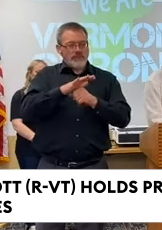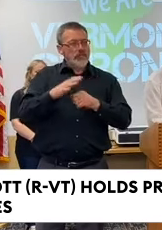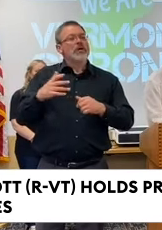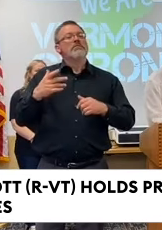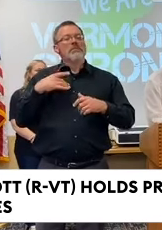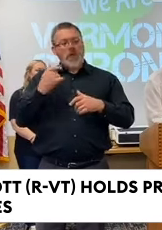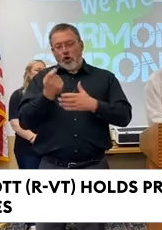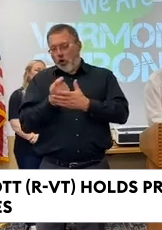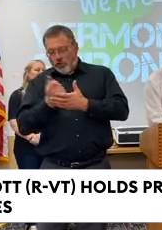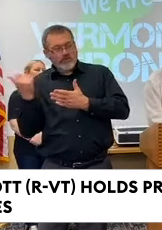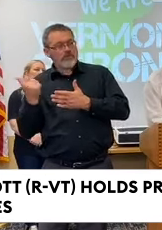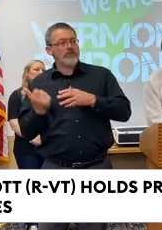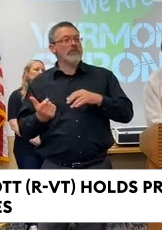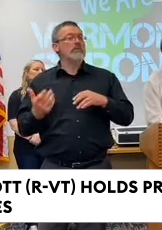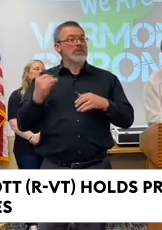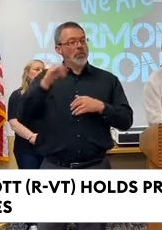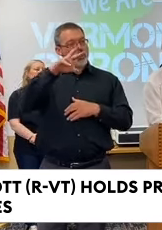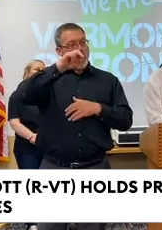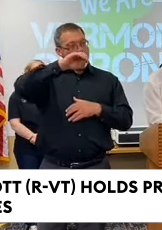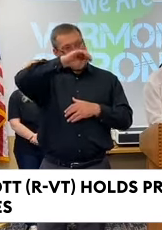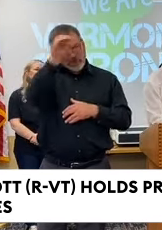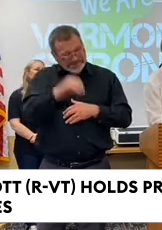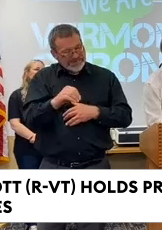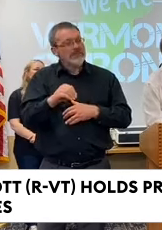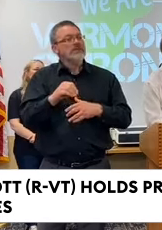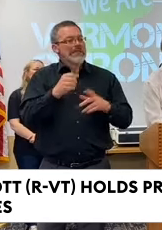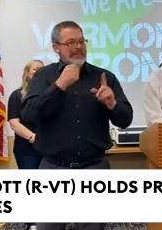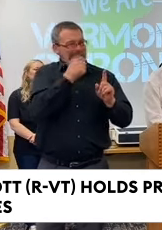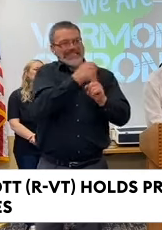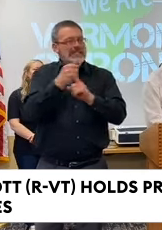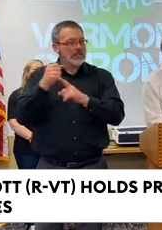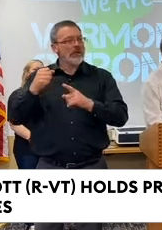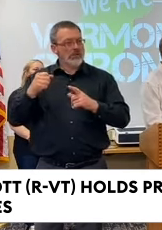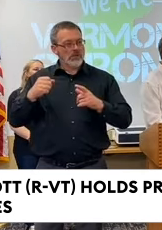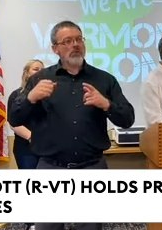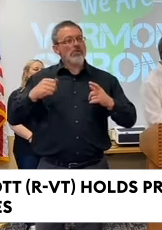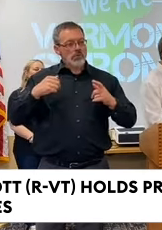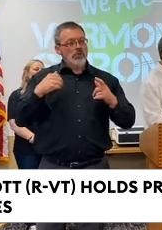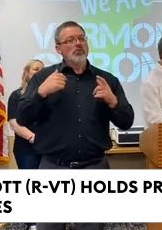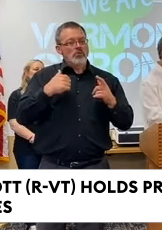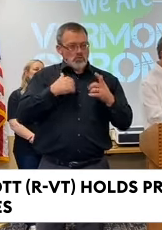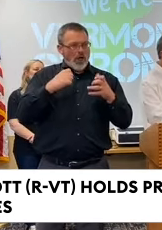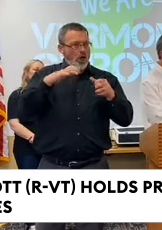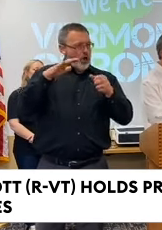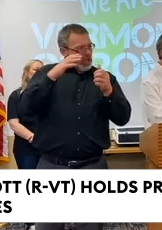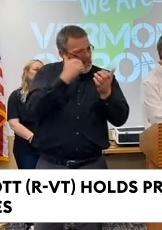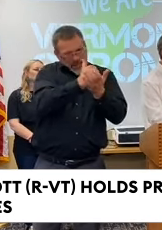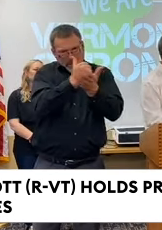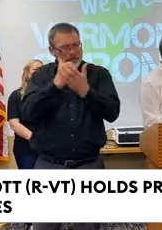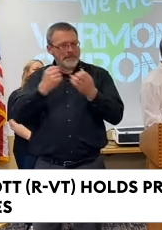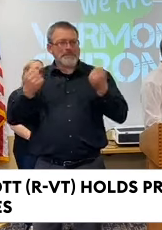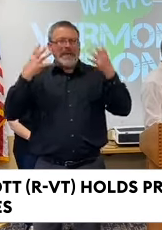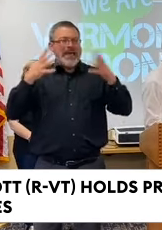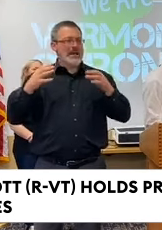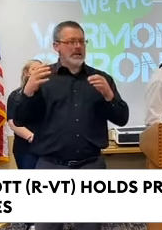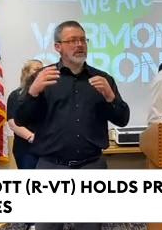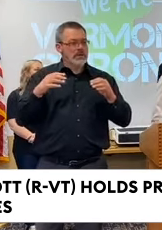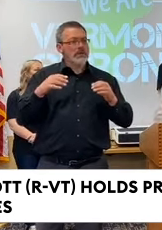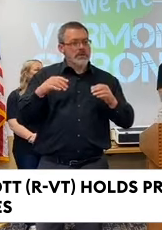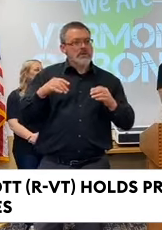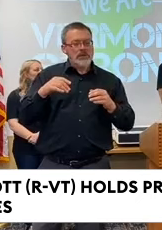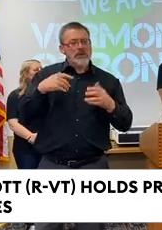said they talked about in her remarks. But everyone will be covered for this next phase. Yeah,